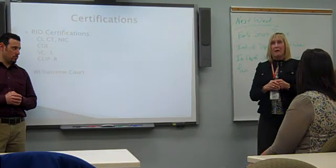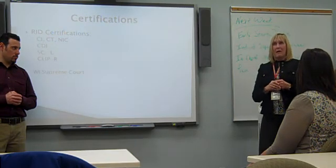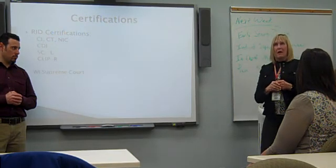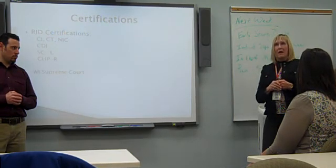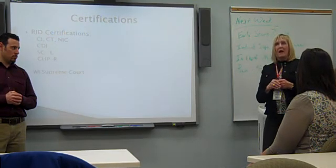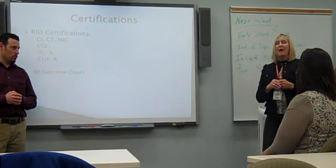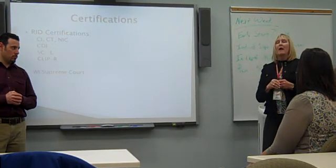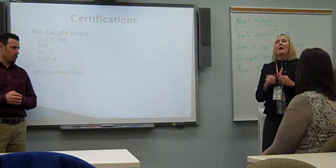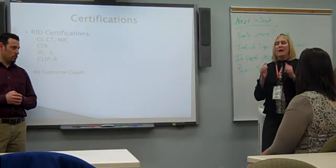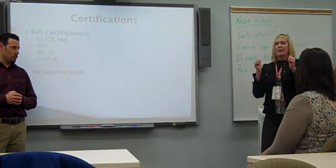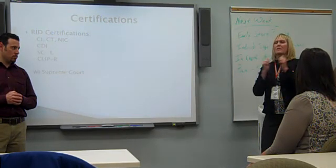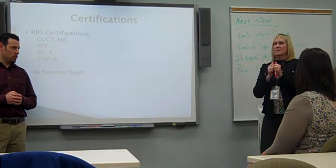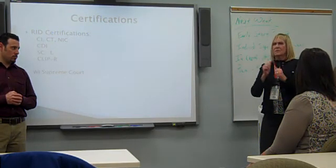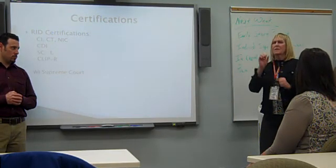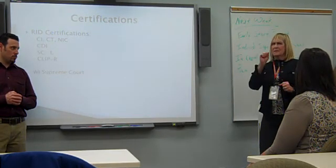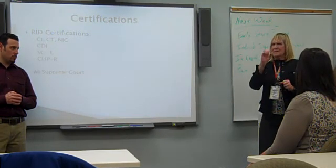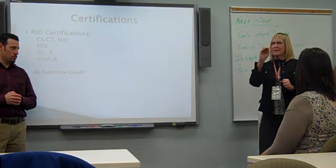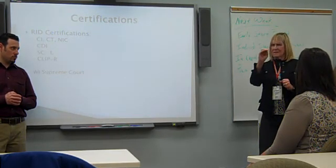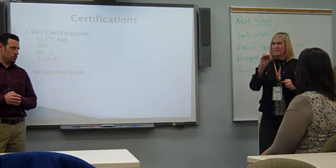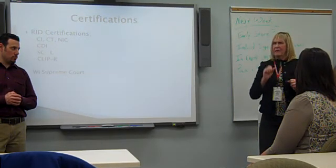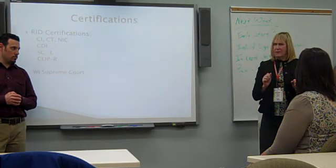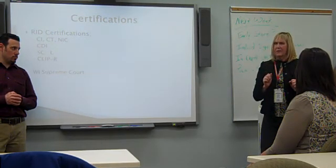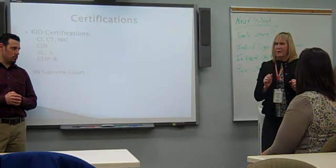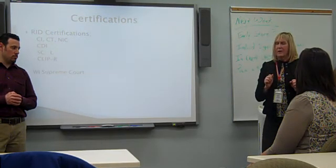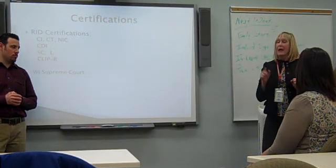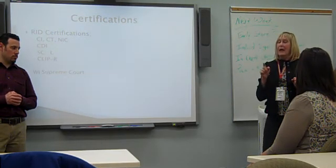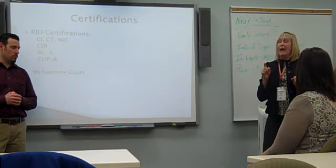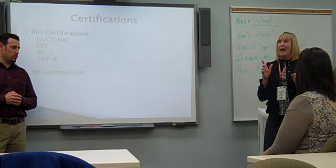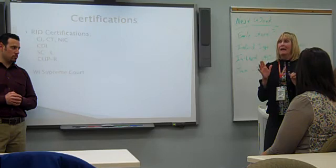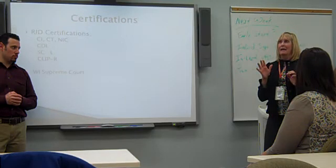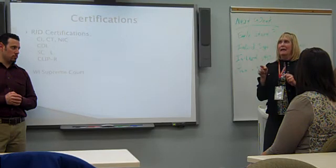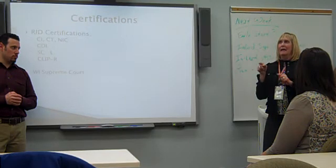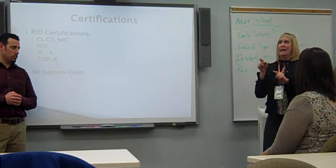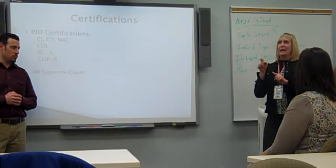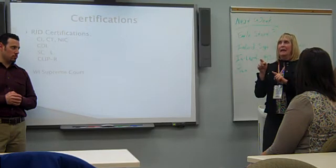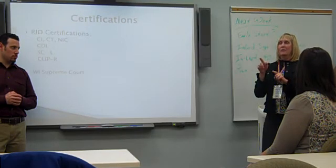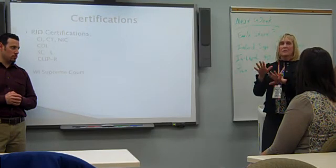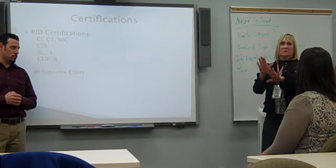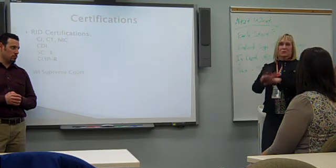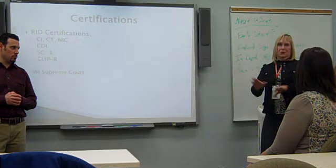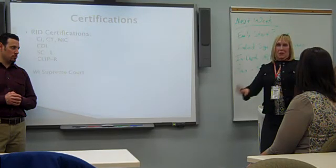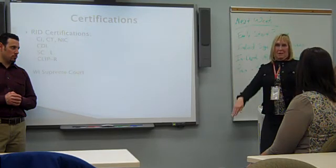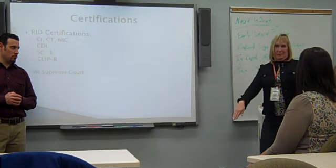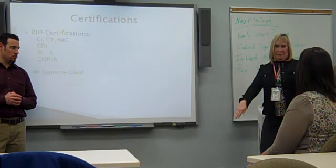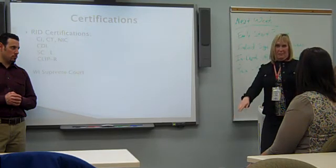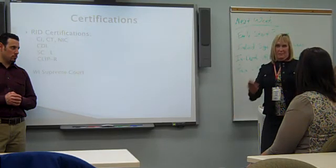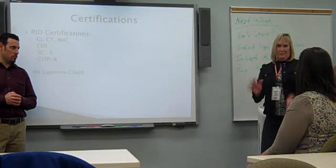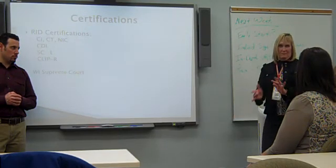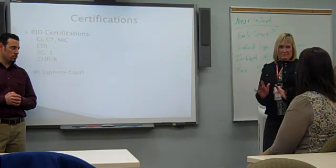I remember one time I was sitting in an appeal meeting. It was with a sex offender.